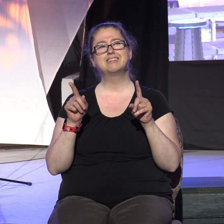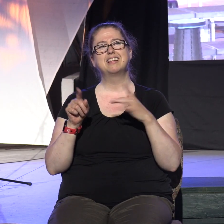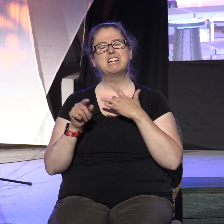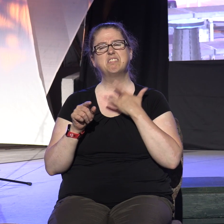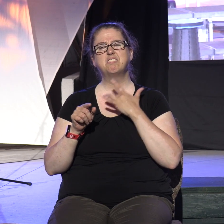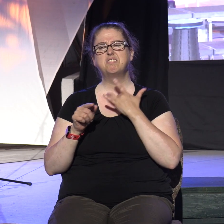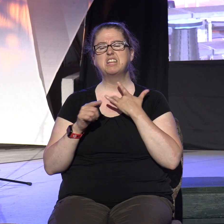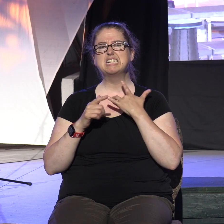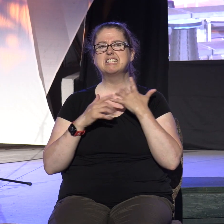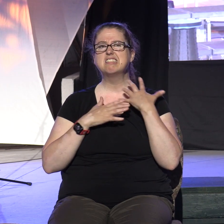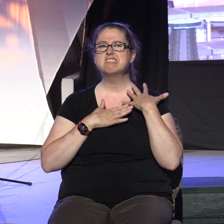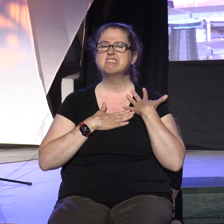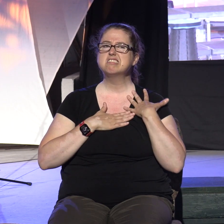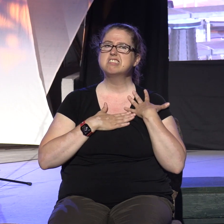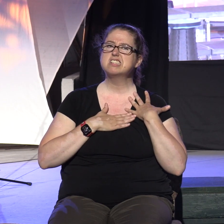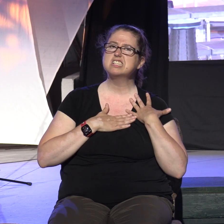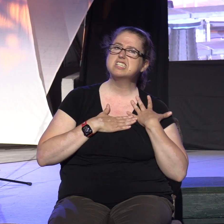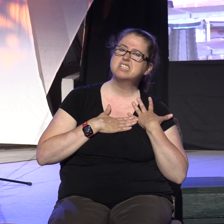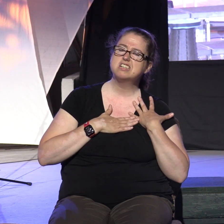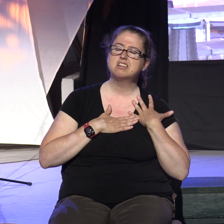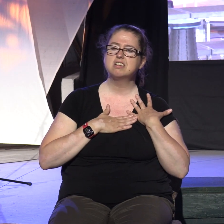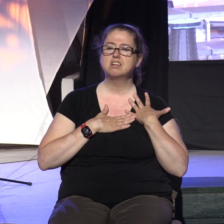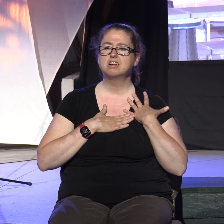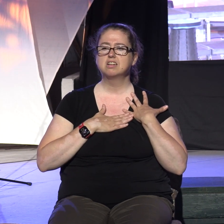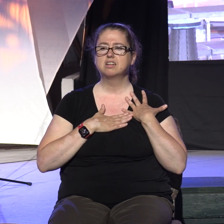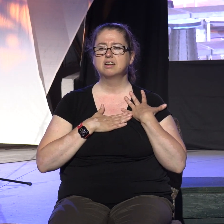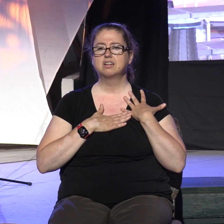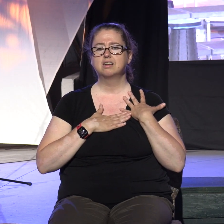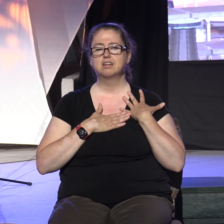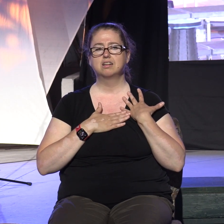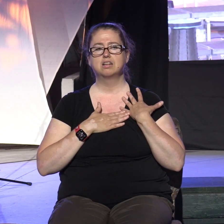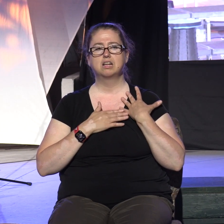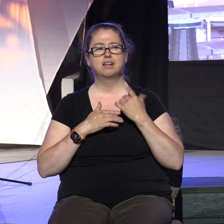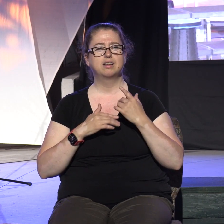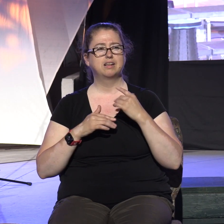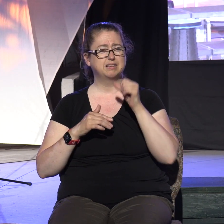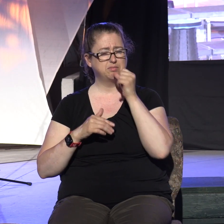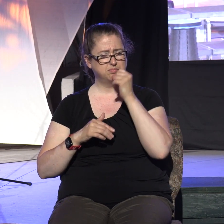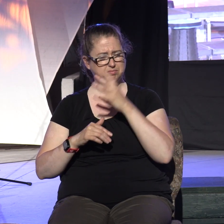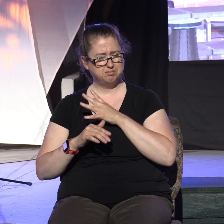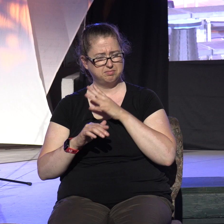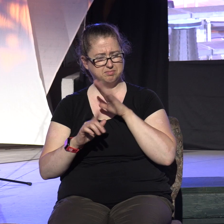You think maybe one more blouse, she would have been happy?